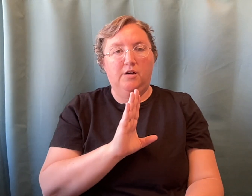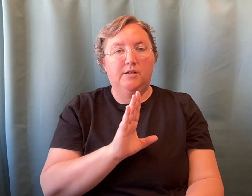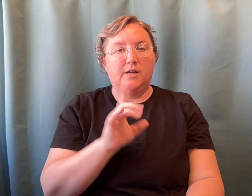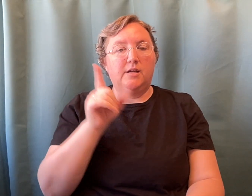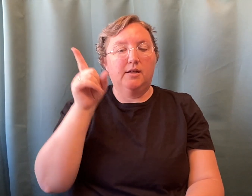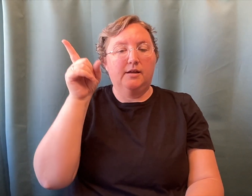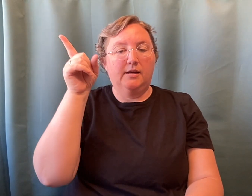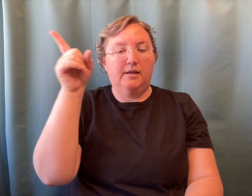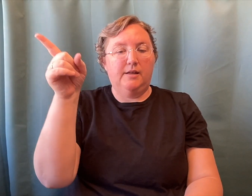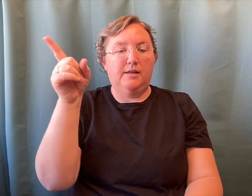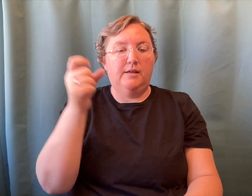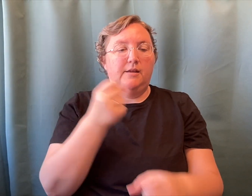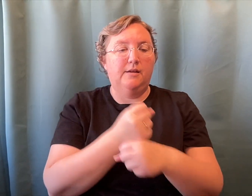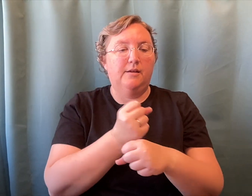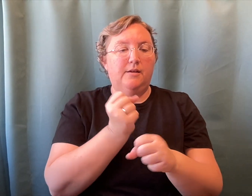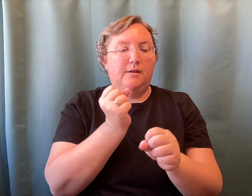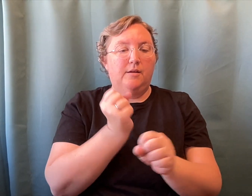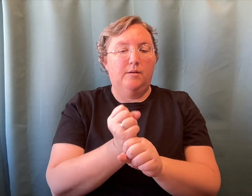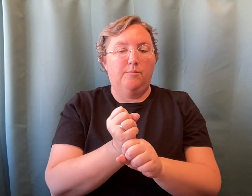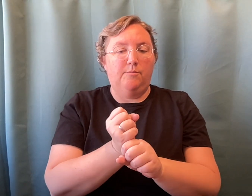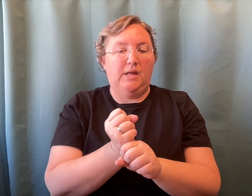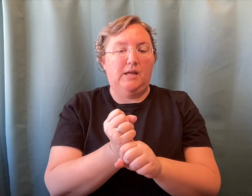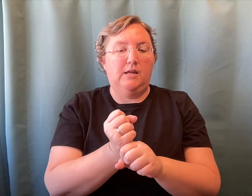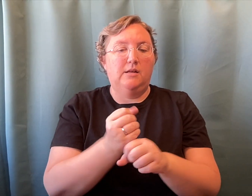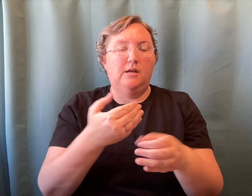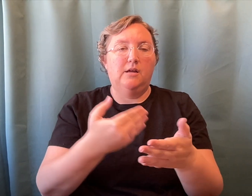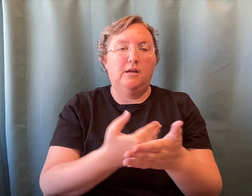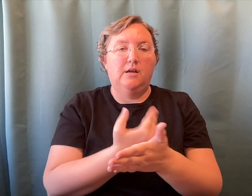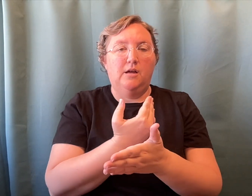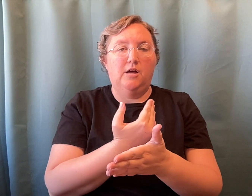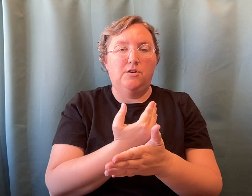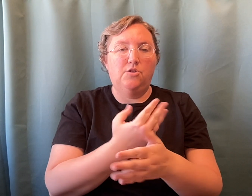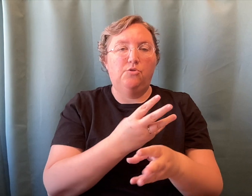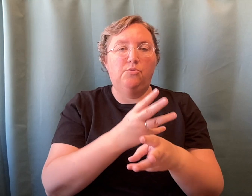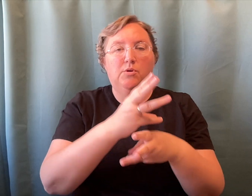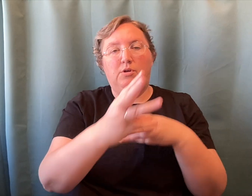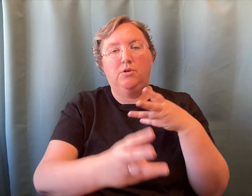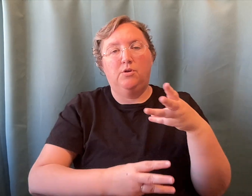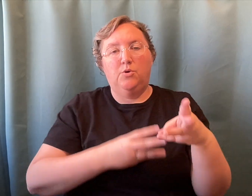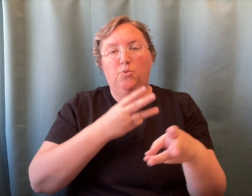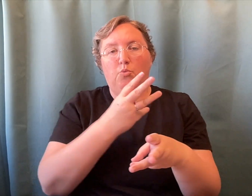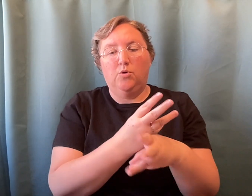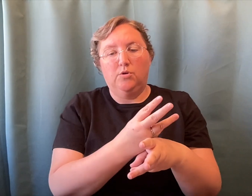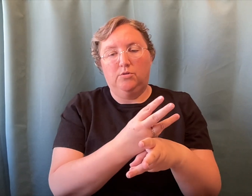God, He made a new world.